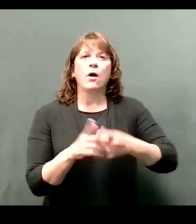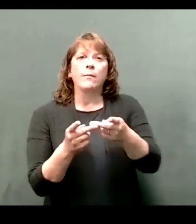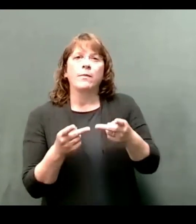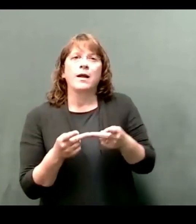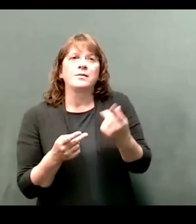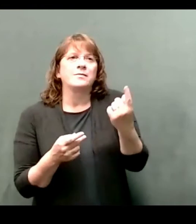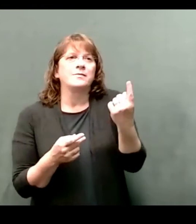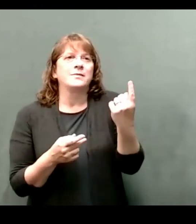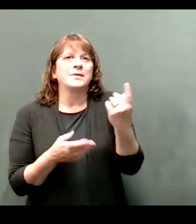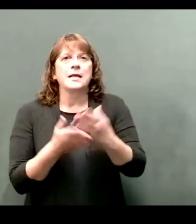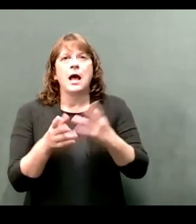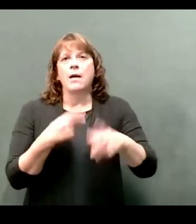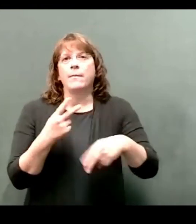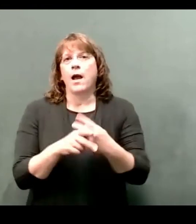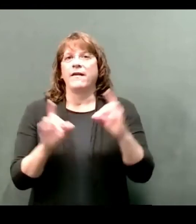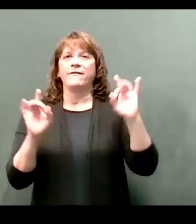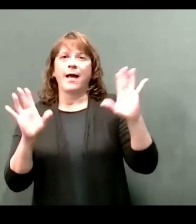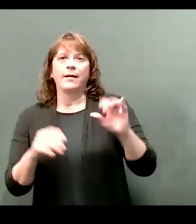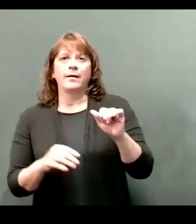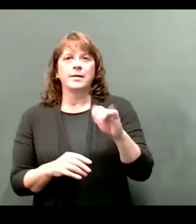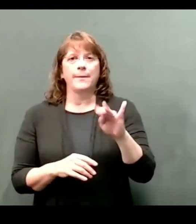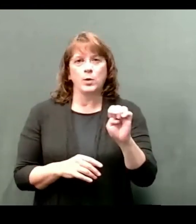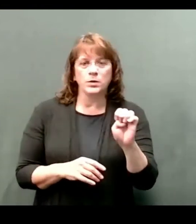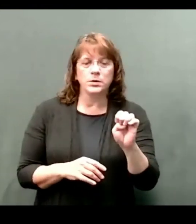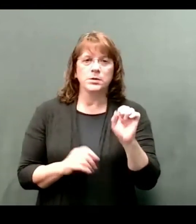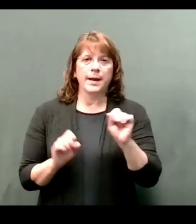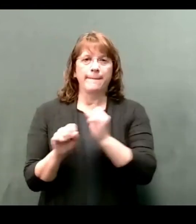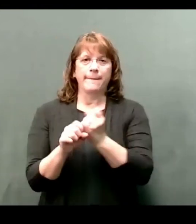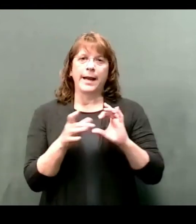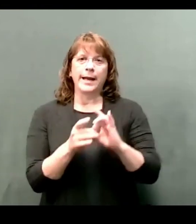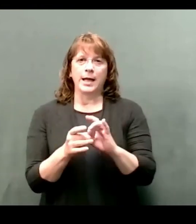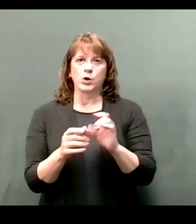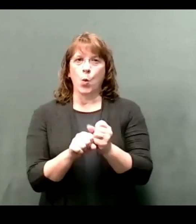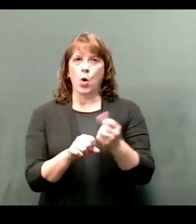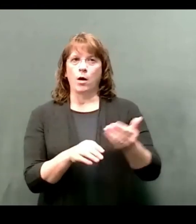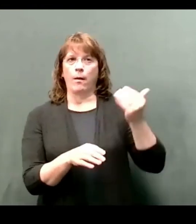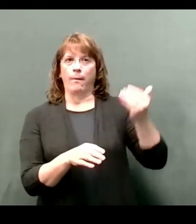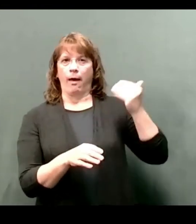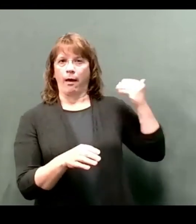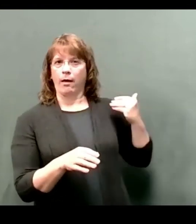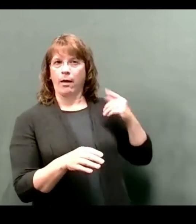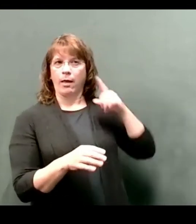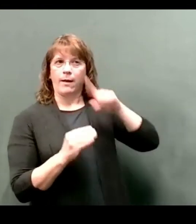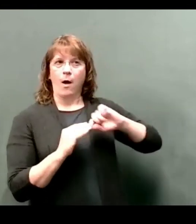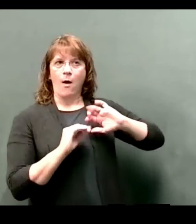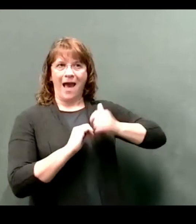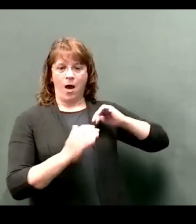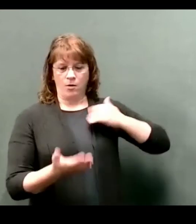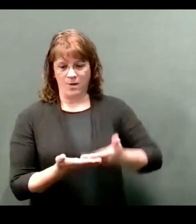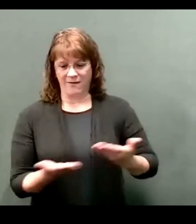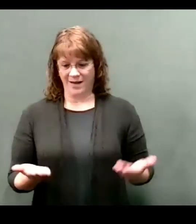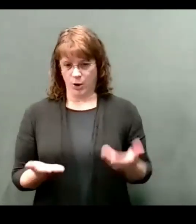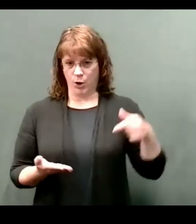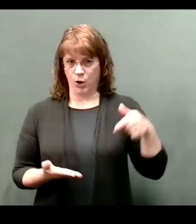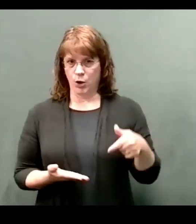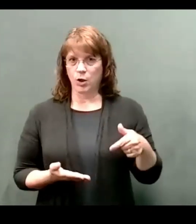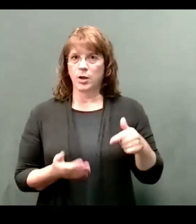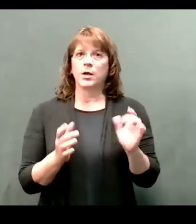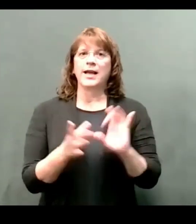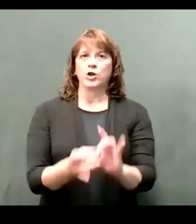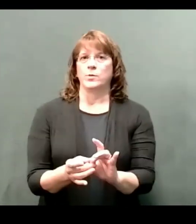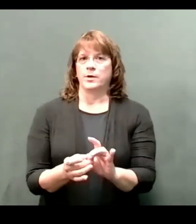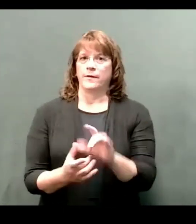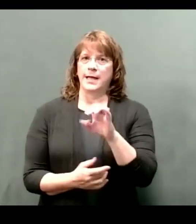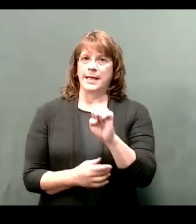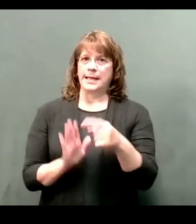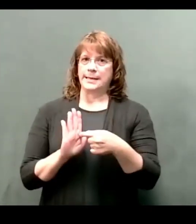place of some kind of violence or abuse. That way we can make connections as we work backwards, thinking about how we got here in terms of